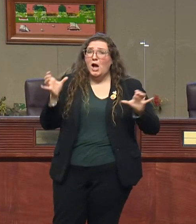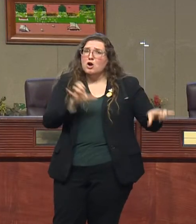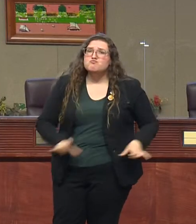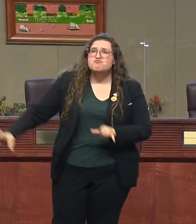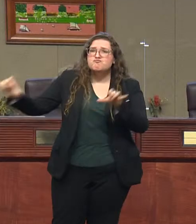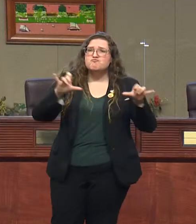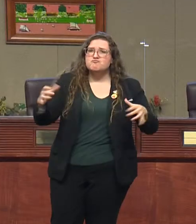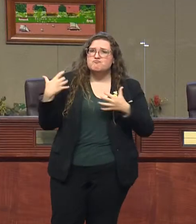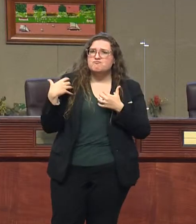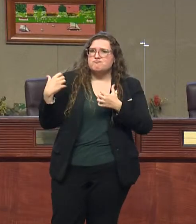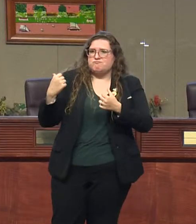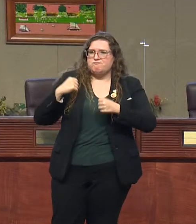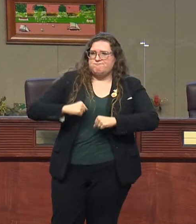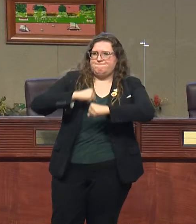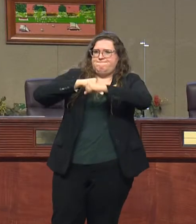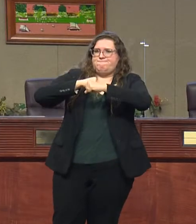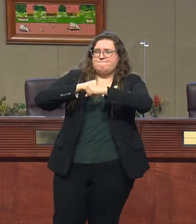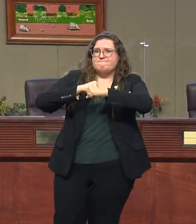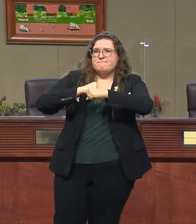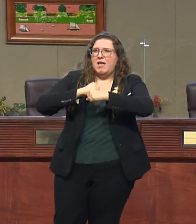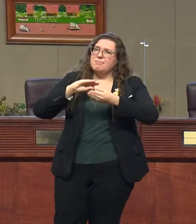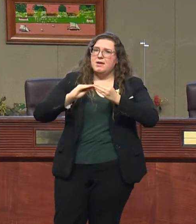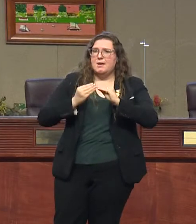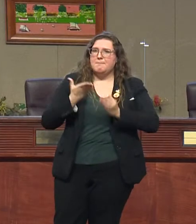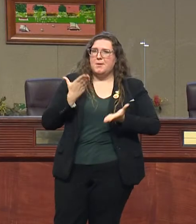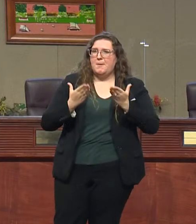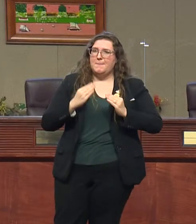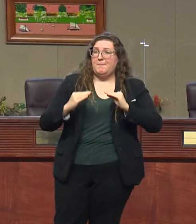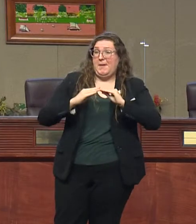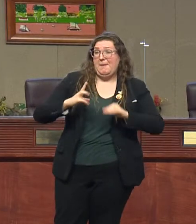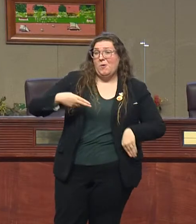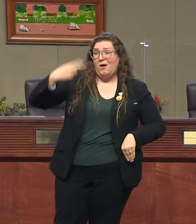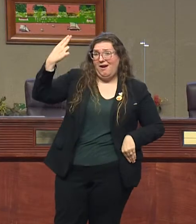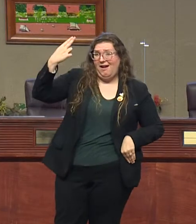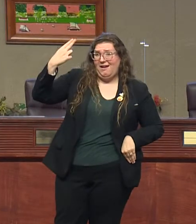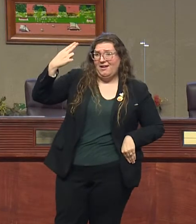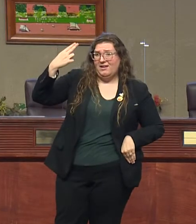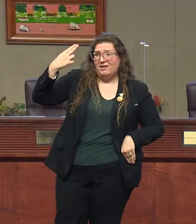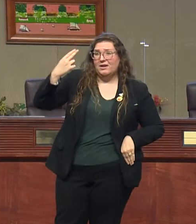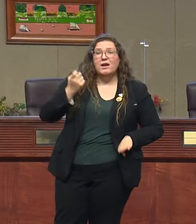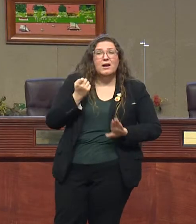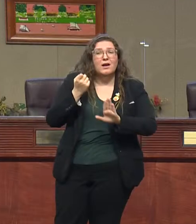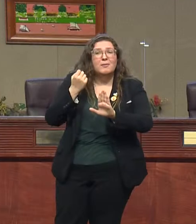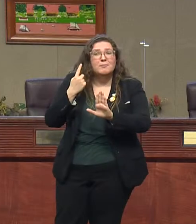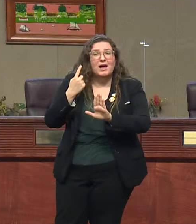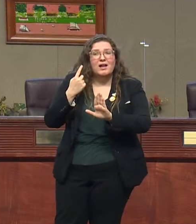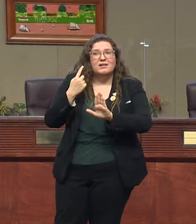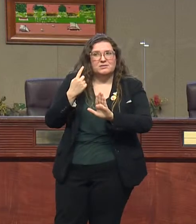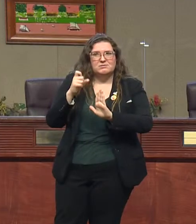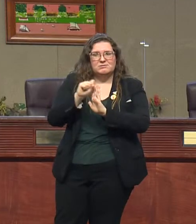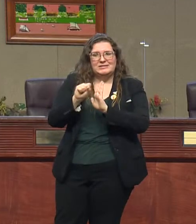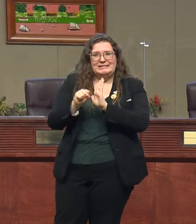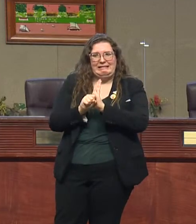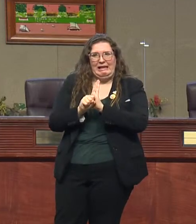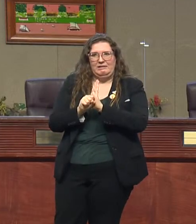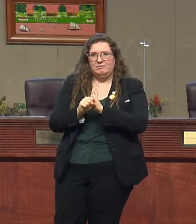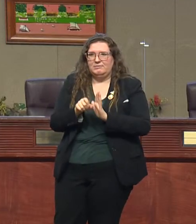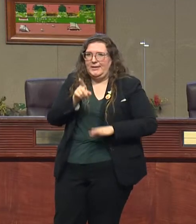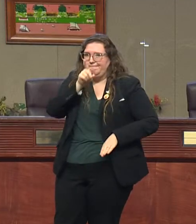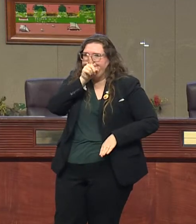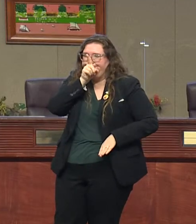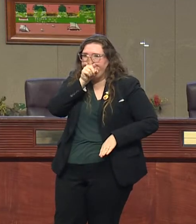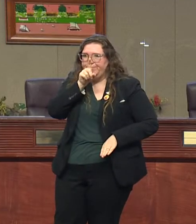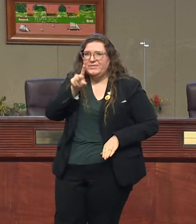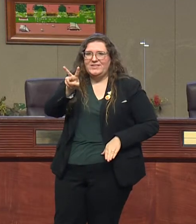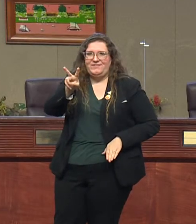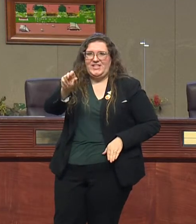we are offering. And the state is also advising that because we are not receiving the VA data yet, they report directly to